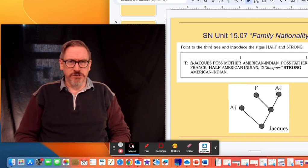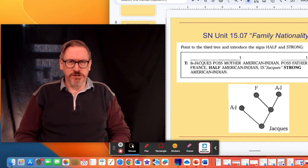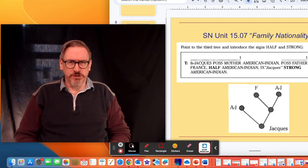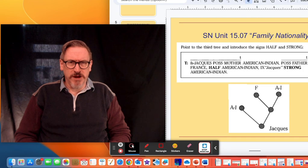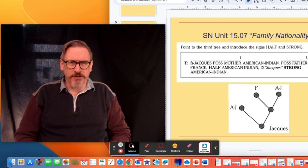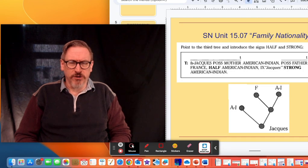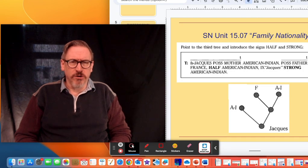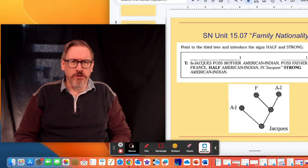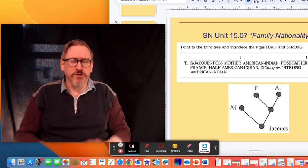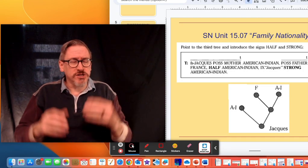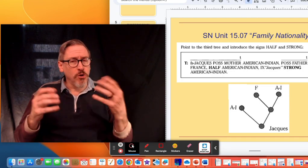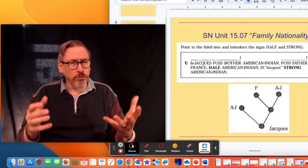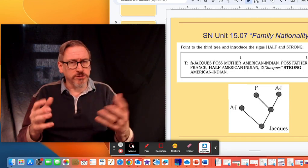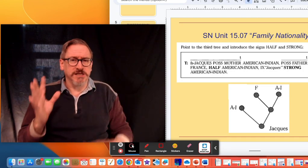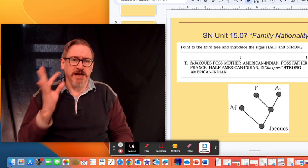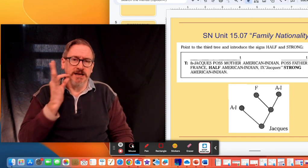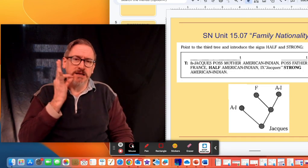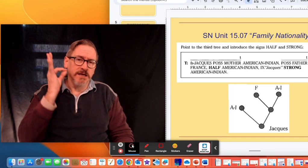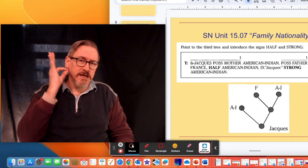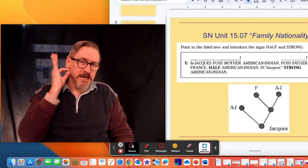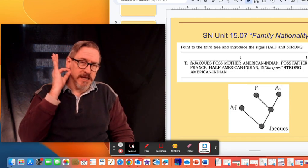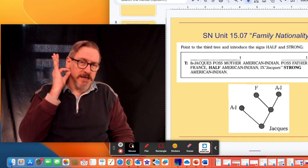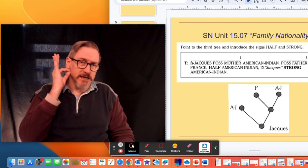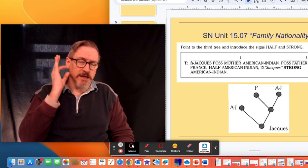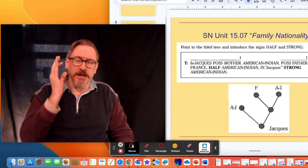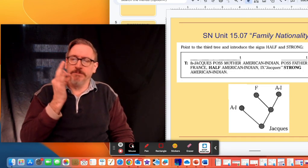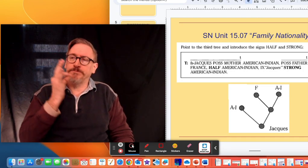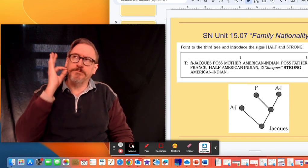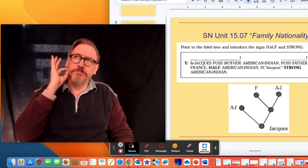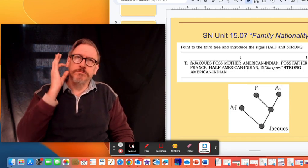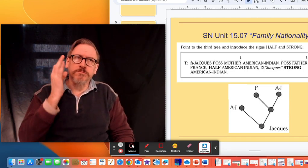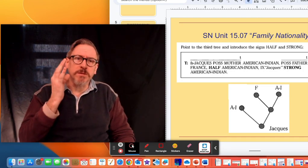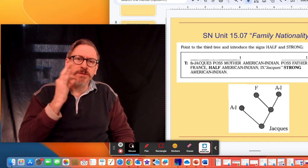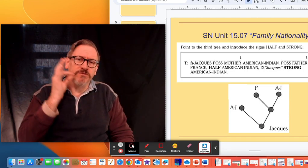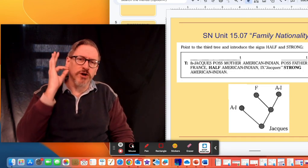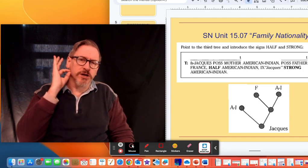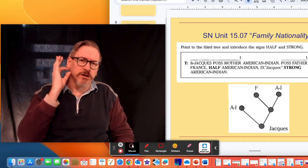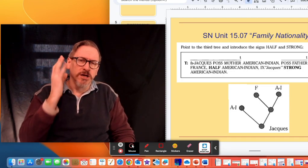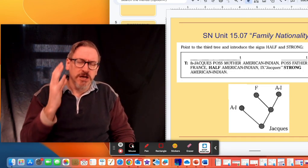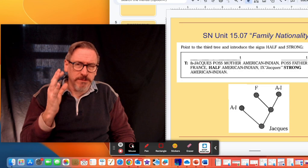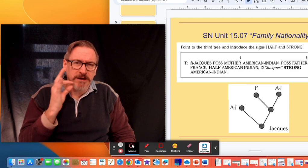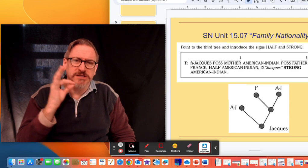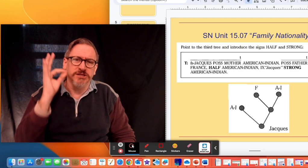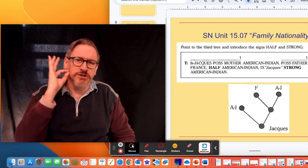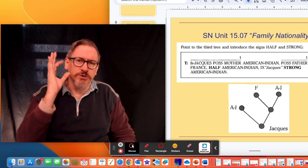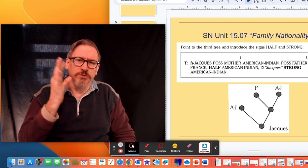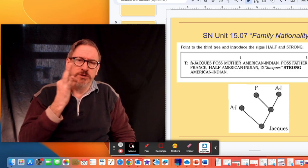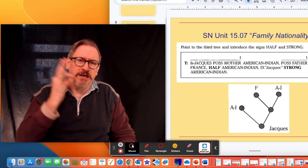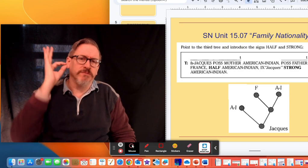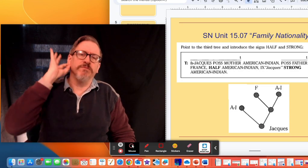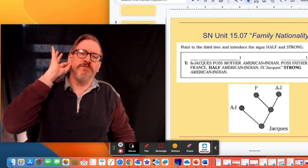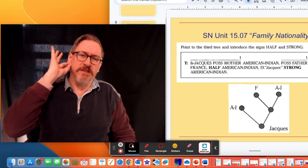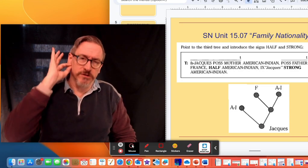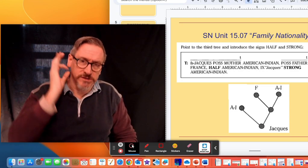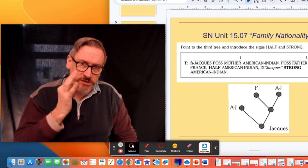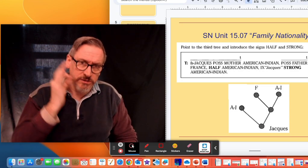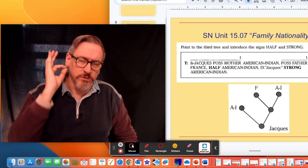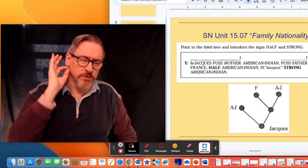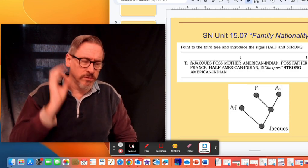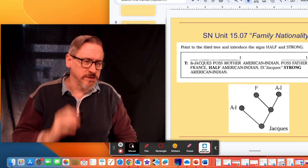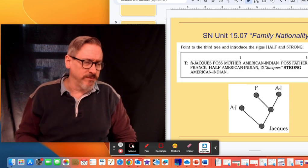signs. There's an older sign, Indian, and people have drawn a comparison to like